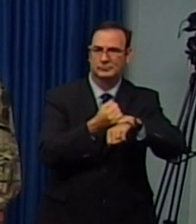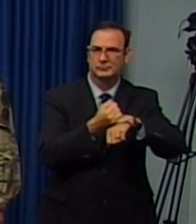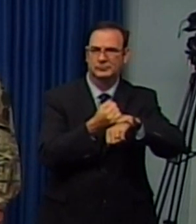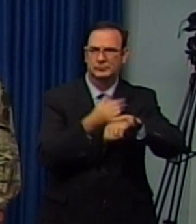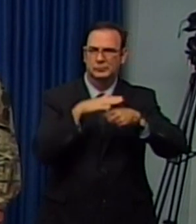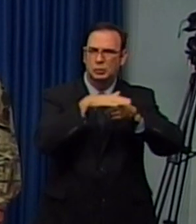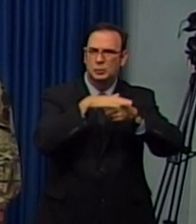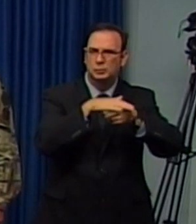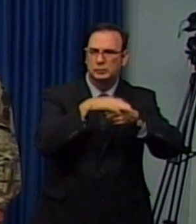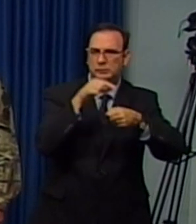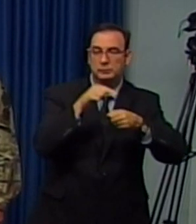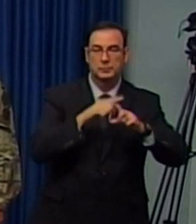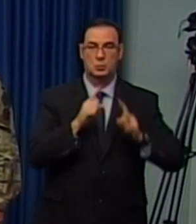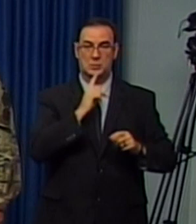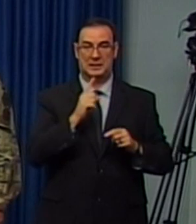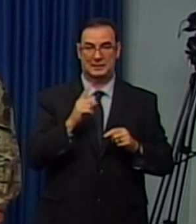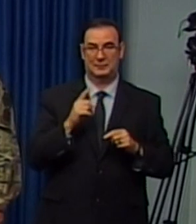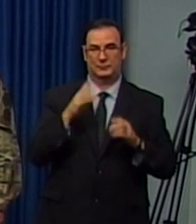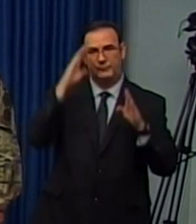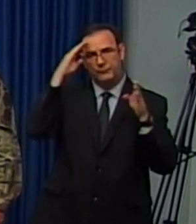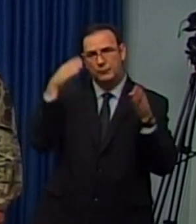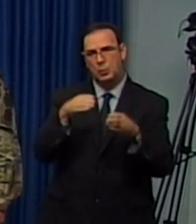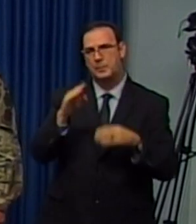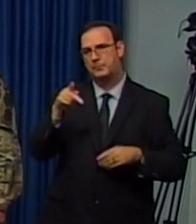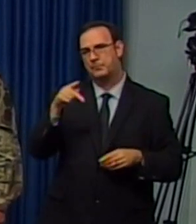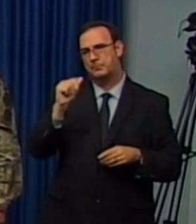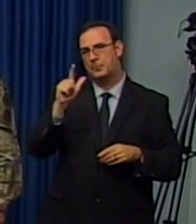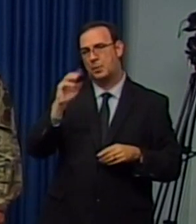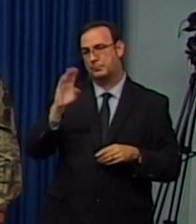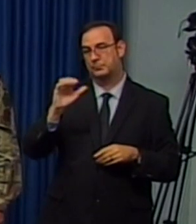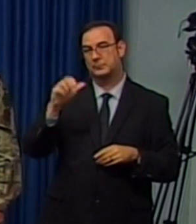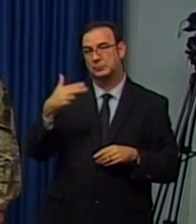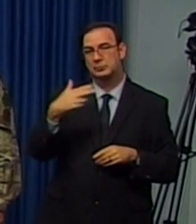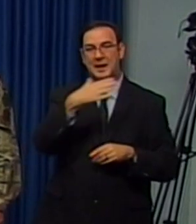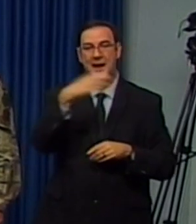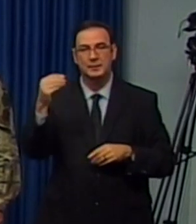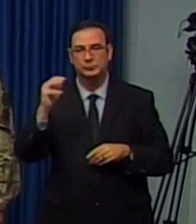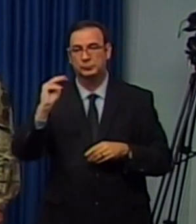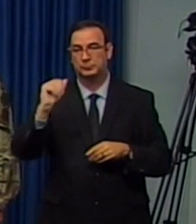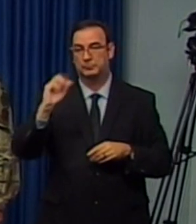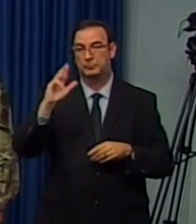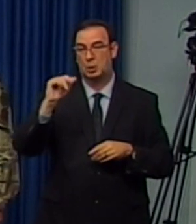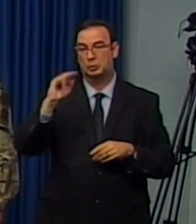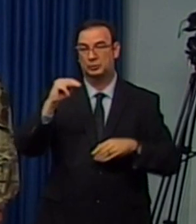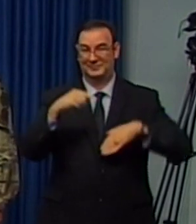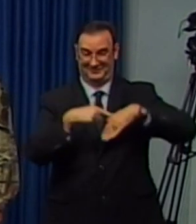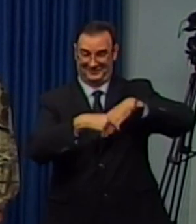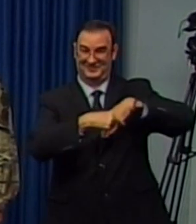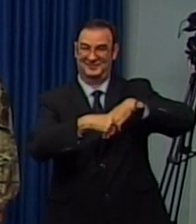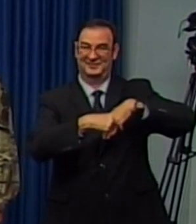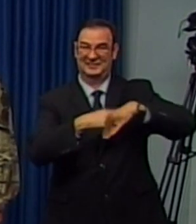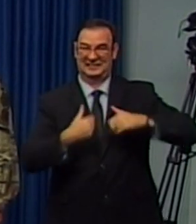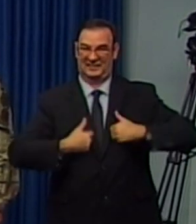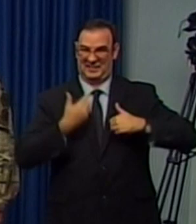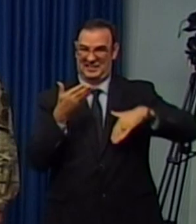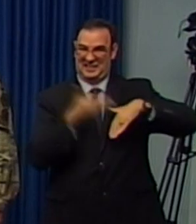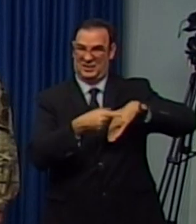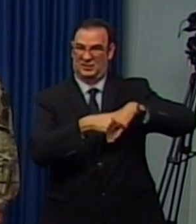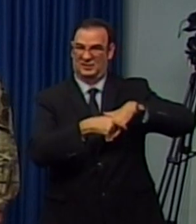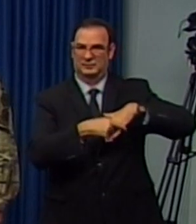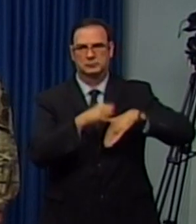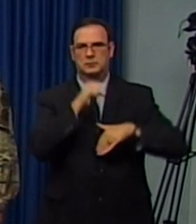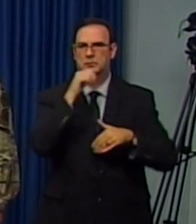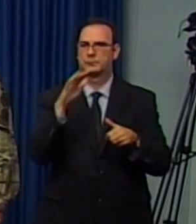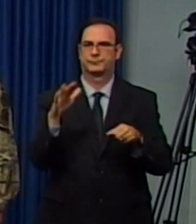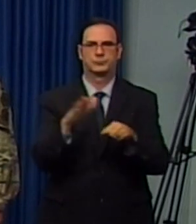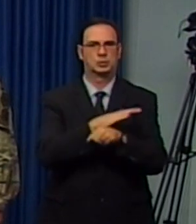Martin County, you know, there's a lot of those coastal residents who aren't in Florida year-round, and I think there'd probably be a heavier population if this